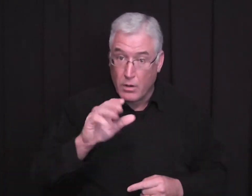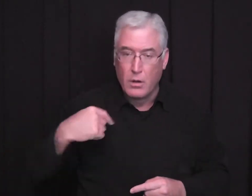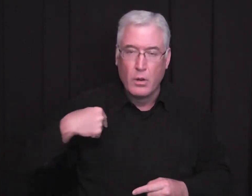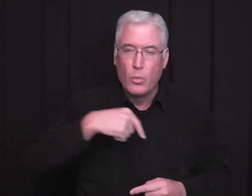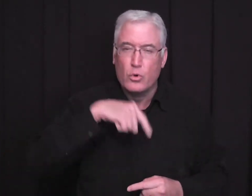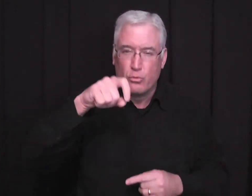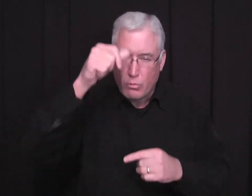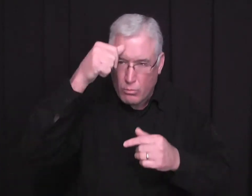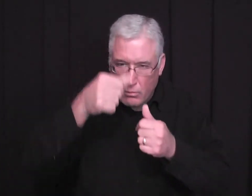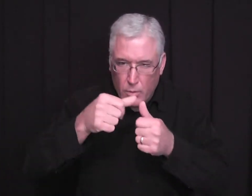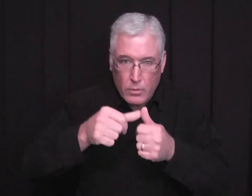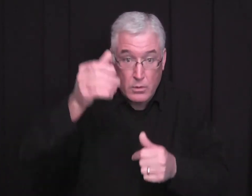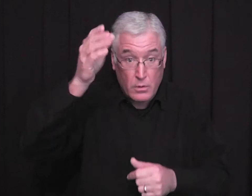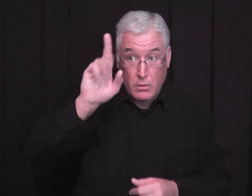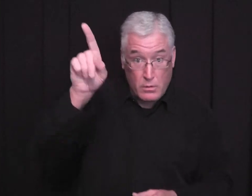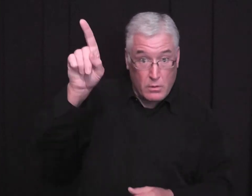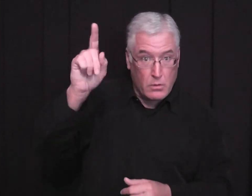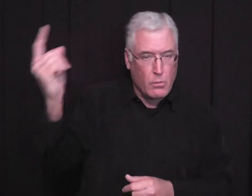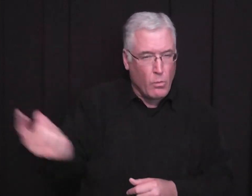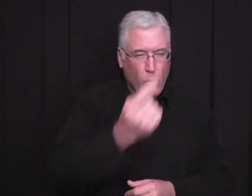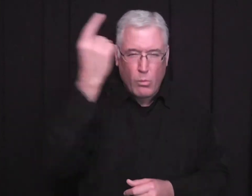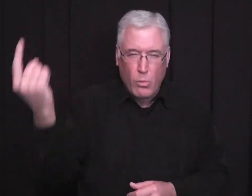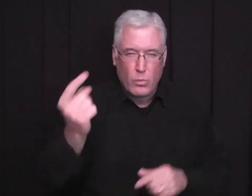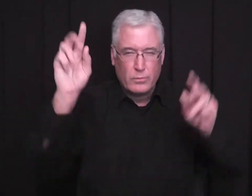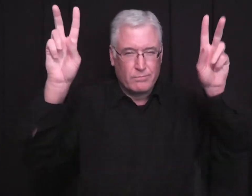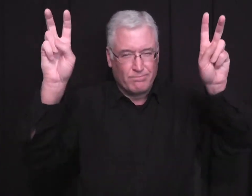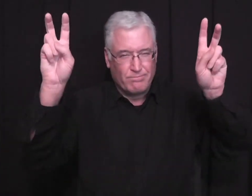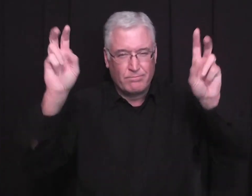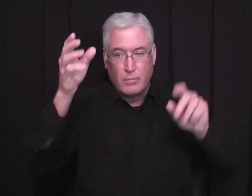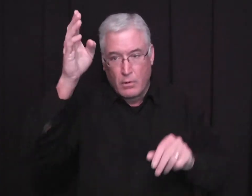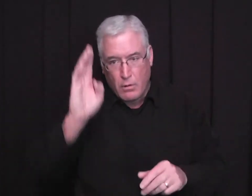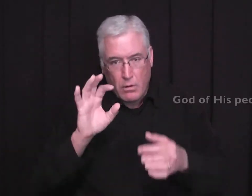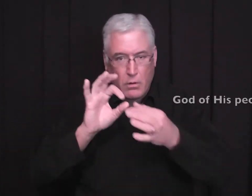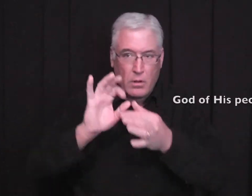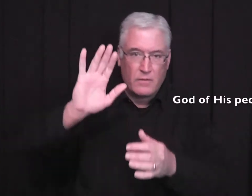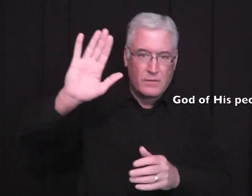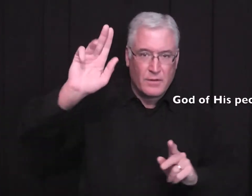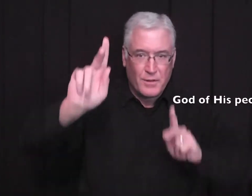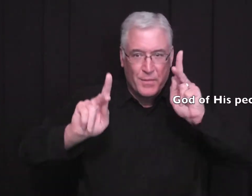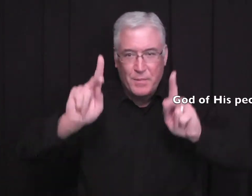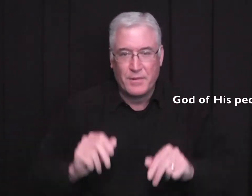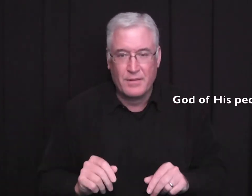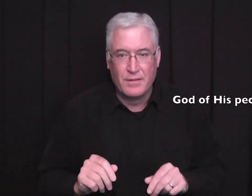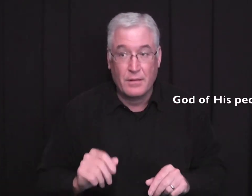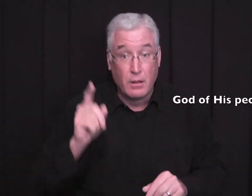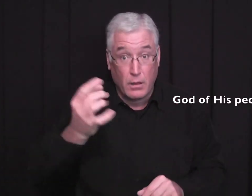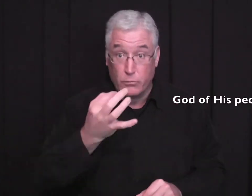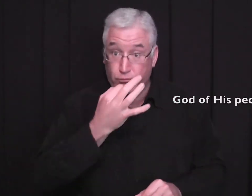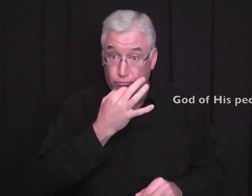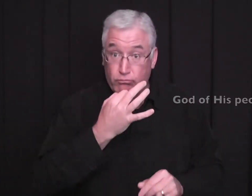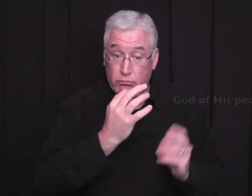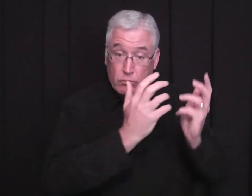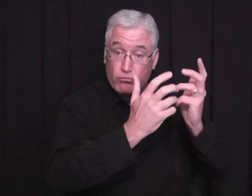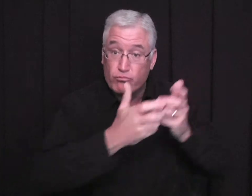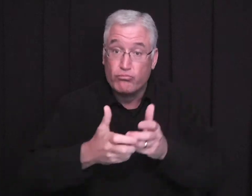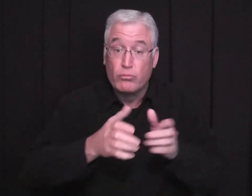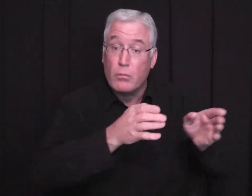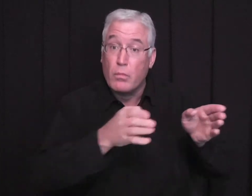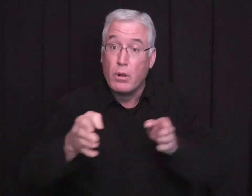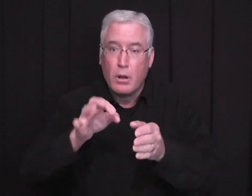distressing for us. And we need to remember that God is always the God of His people. He